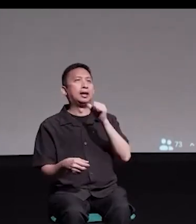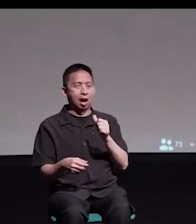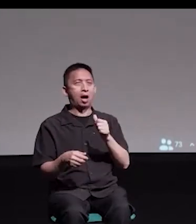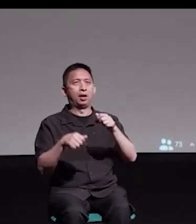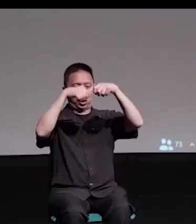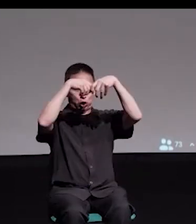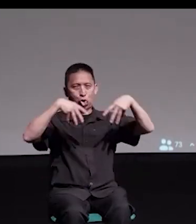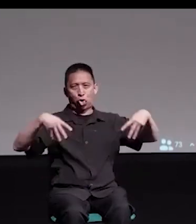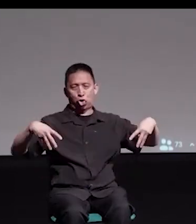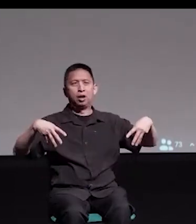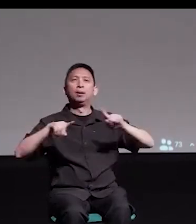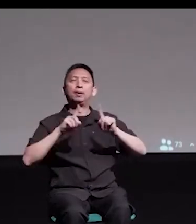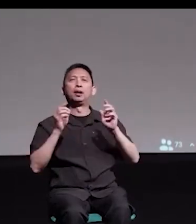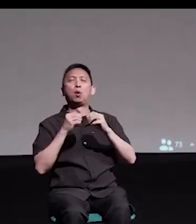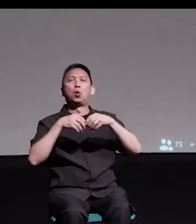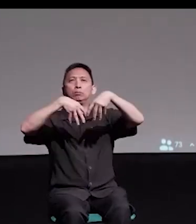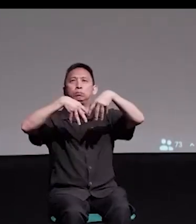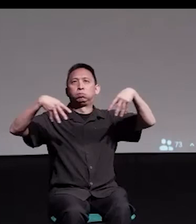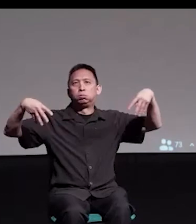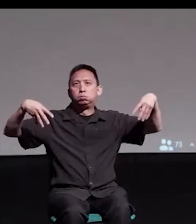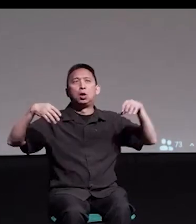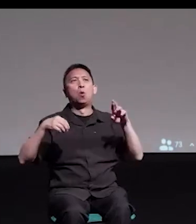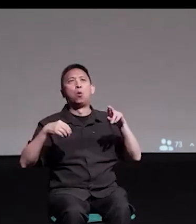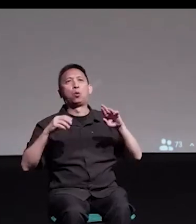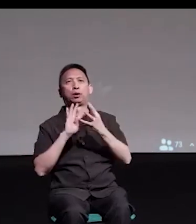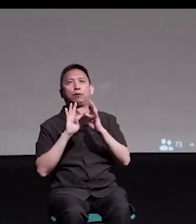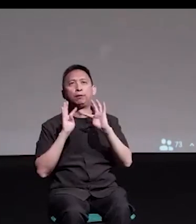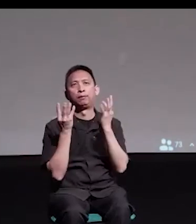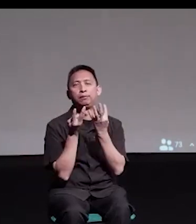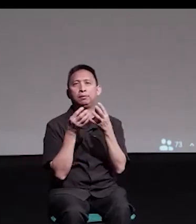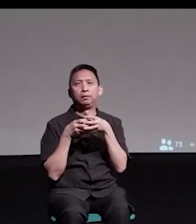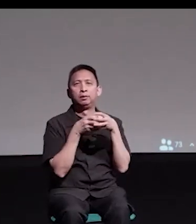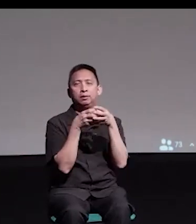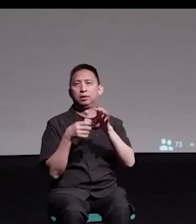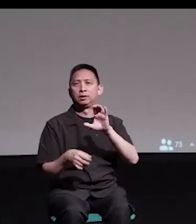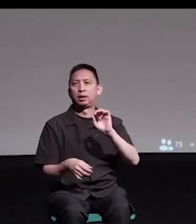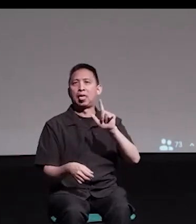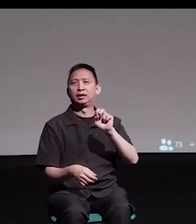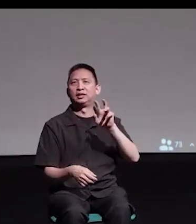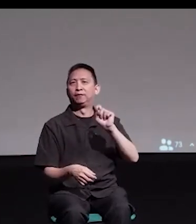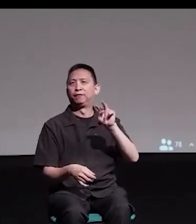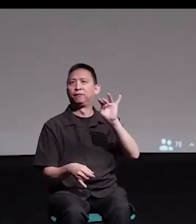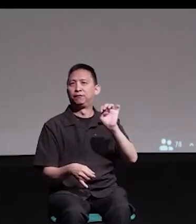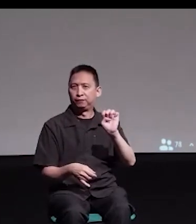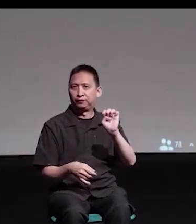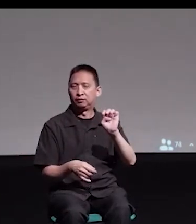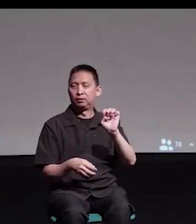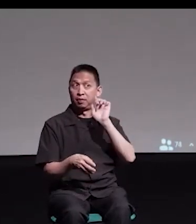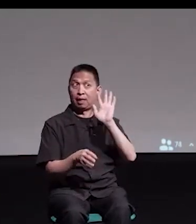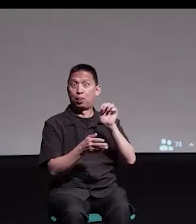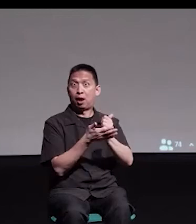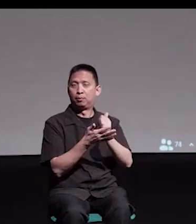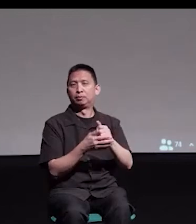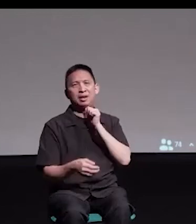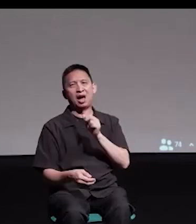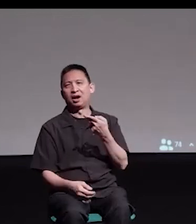non-hierarchical structures and collectives and things like that, if maybe we'll get to a point where the terms we have